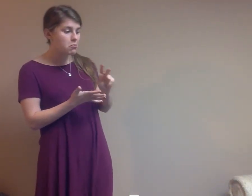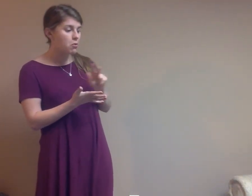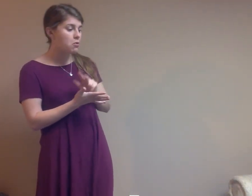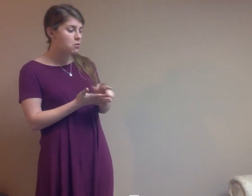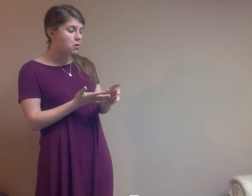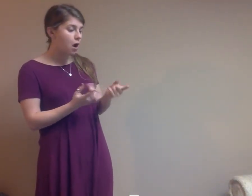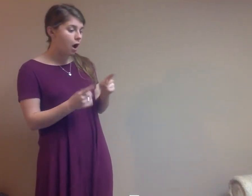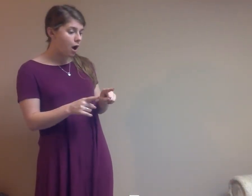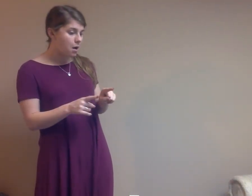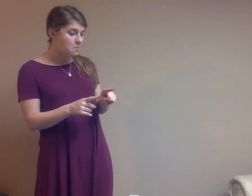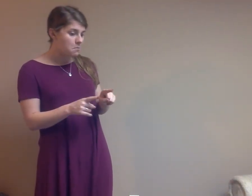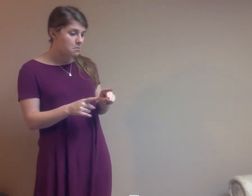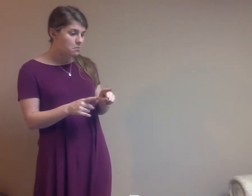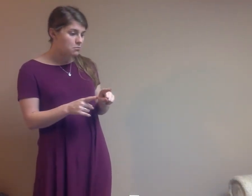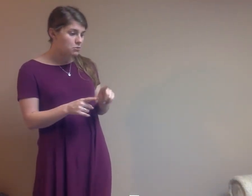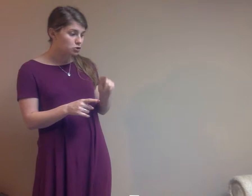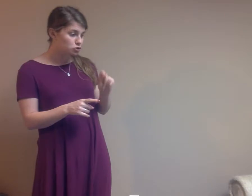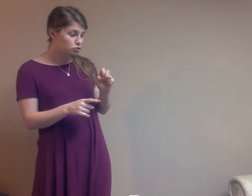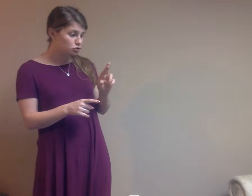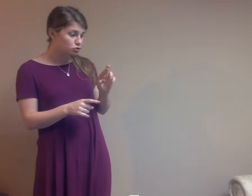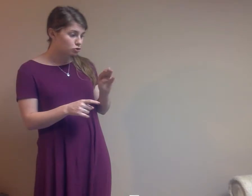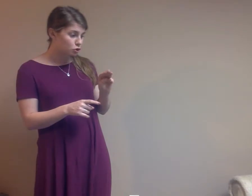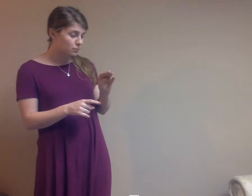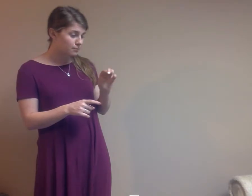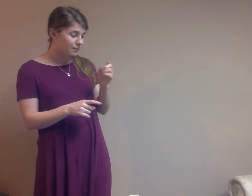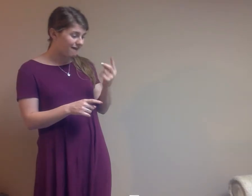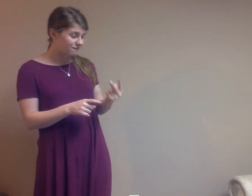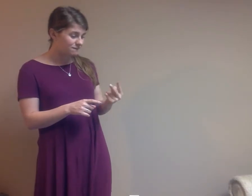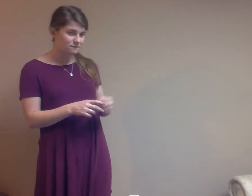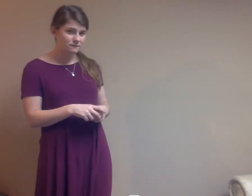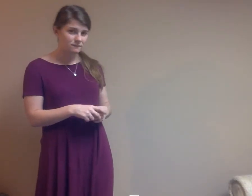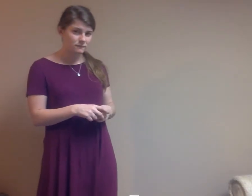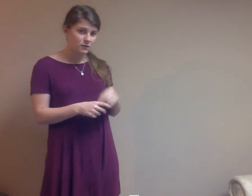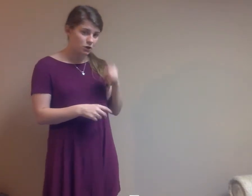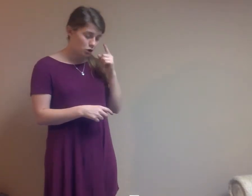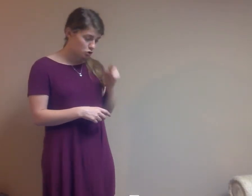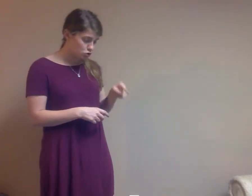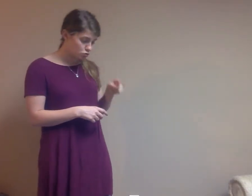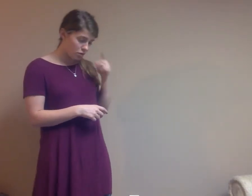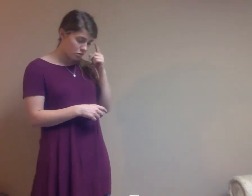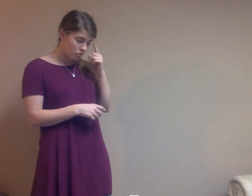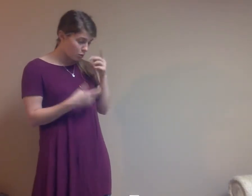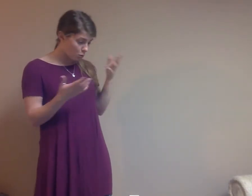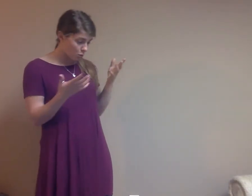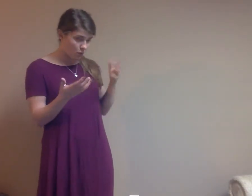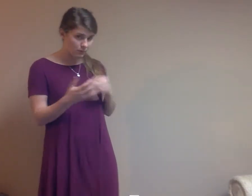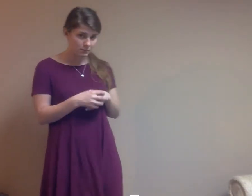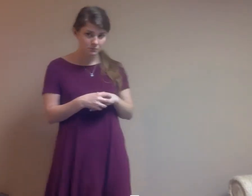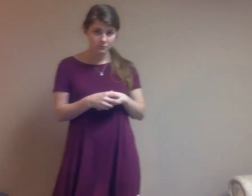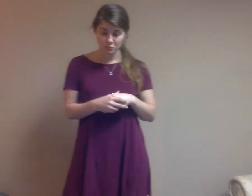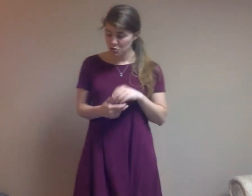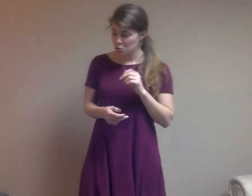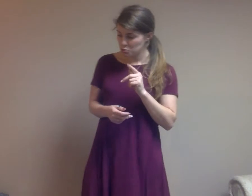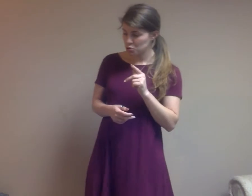What do you think of that? Cool. Yeah, is that okay? So we'll just sort of break it down into little bite sizes every time,